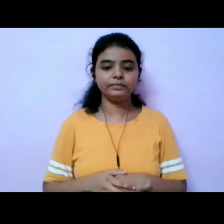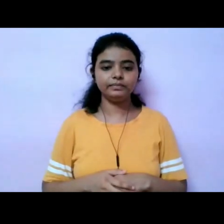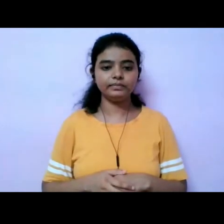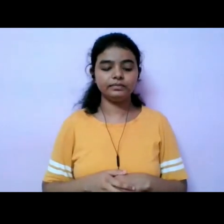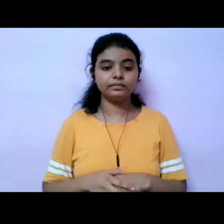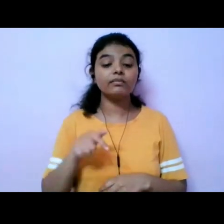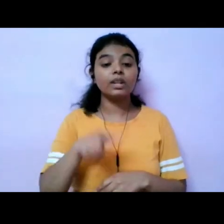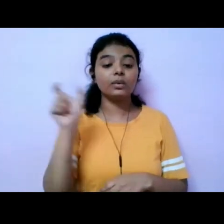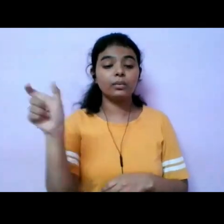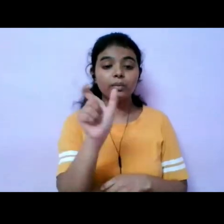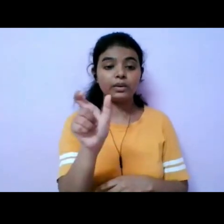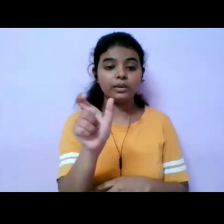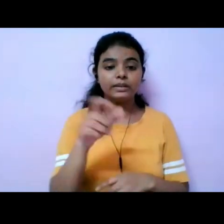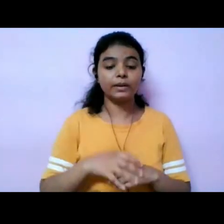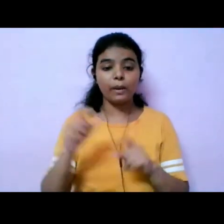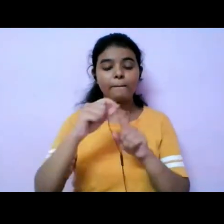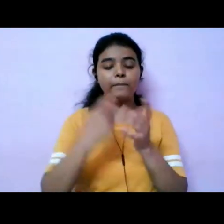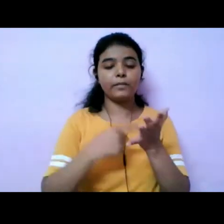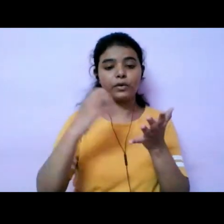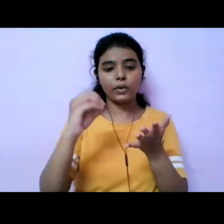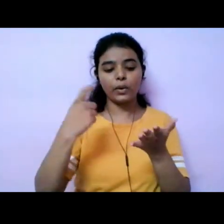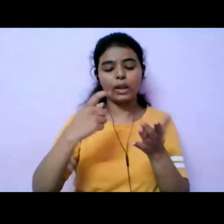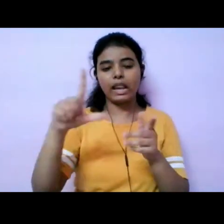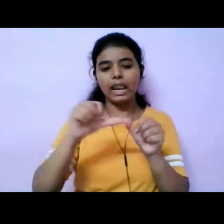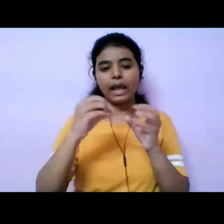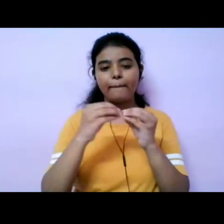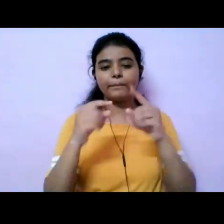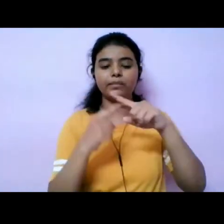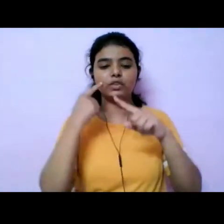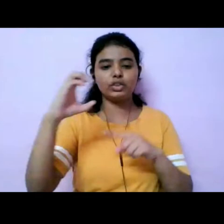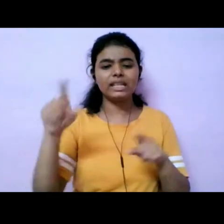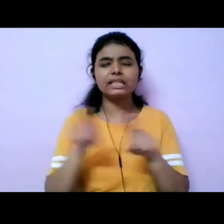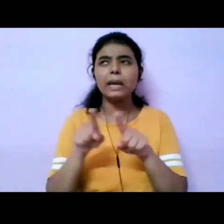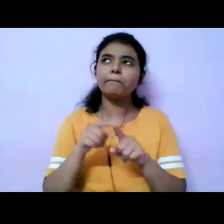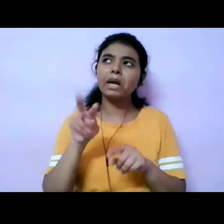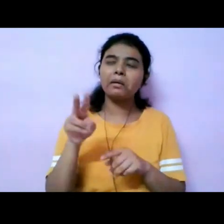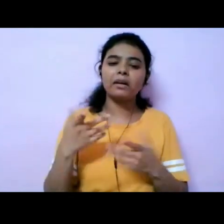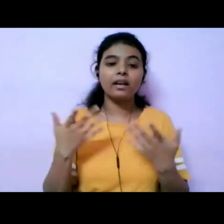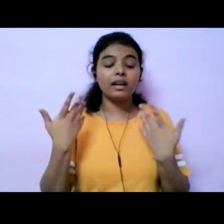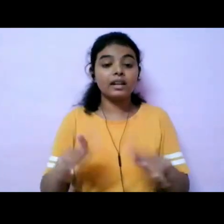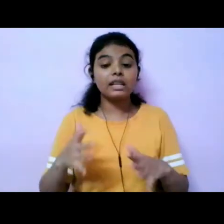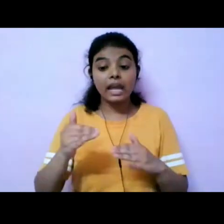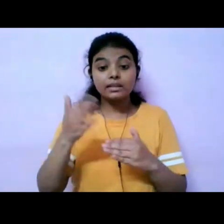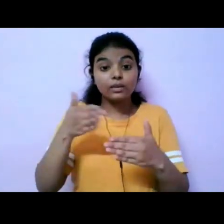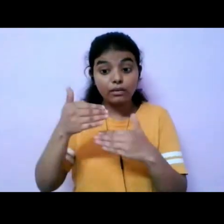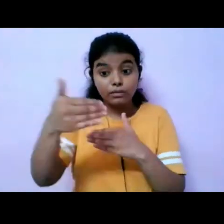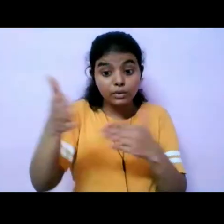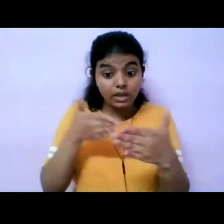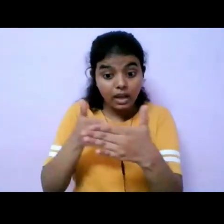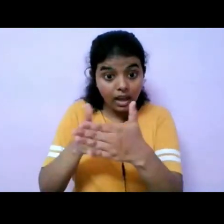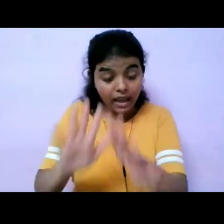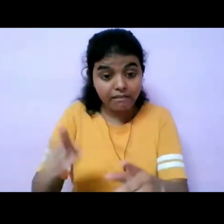There's a term in rhetoric called proleptic. It means the anticipation of possible obstacles or